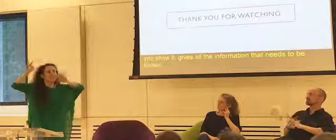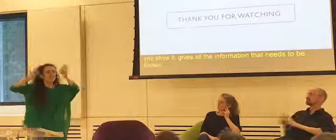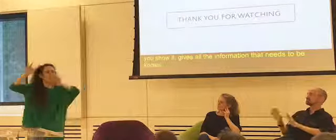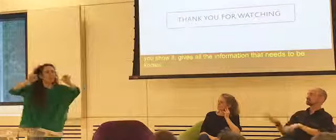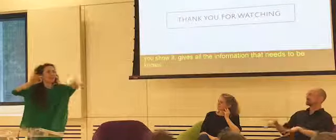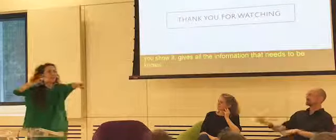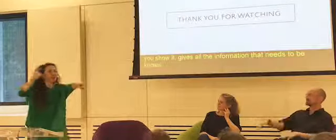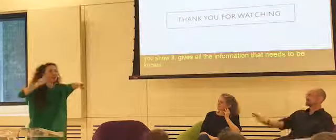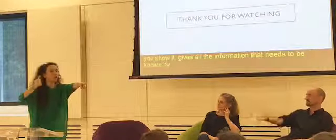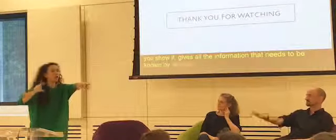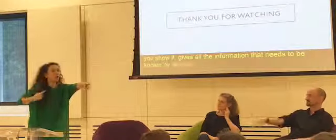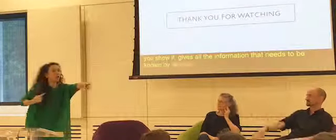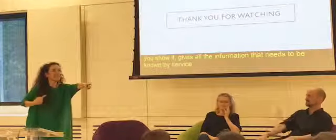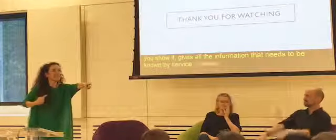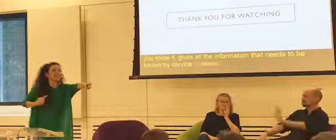providers. Okay, any more questions?